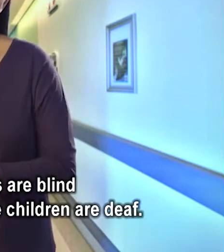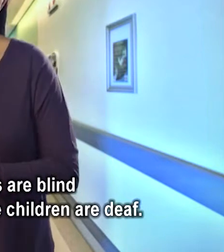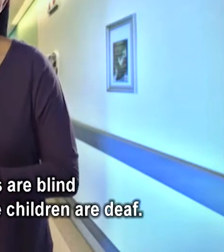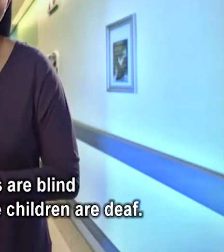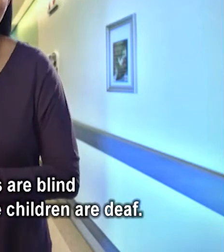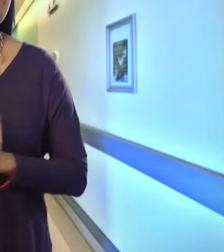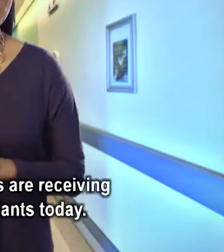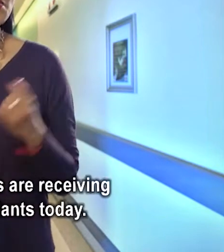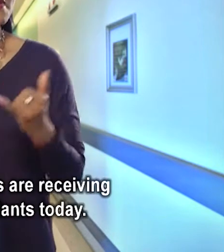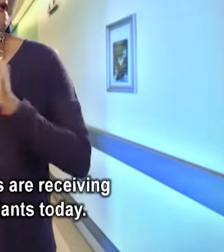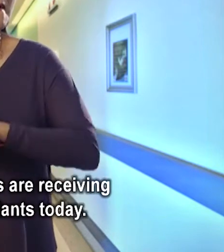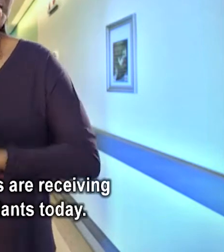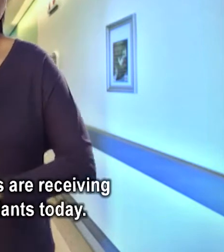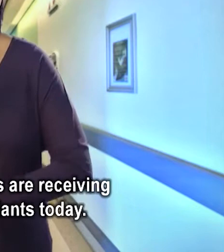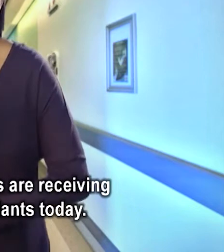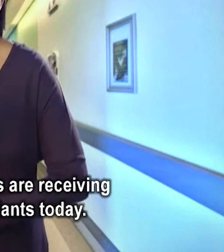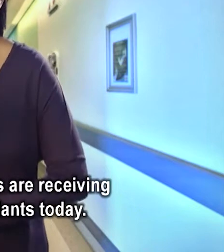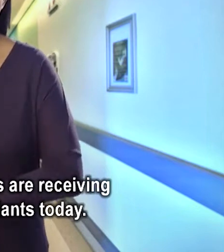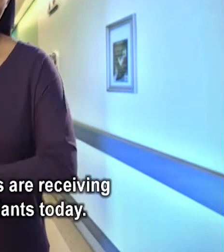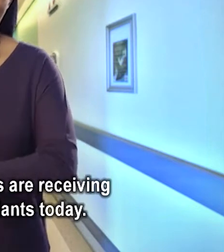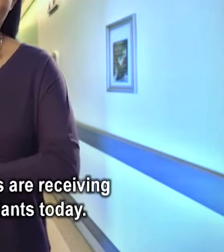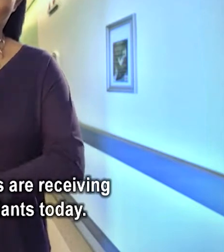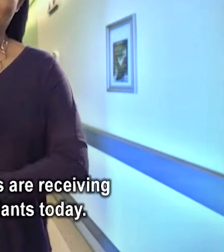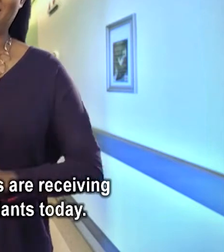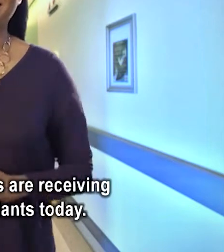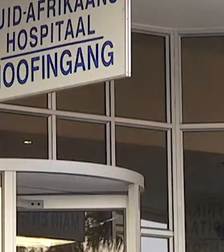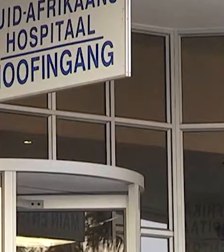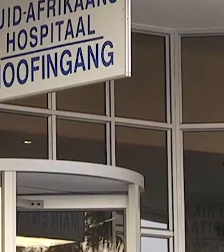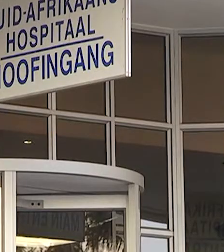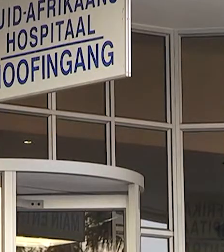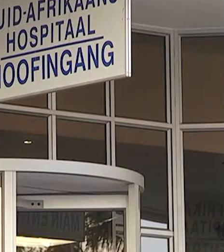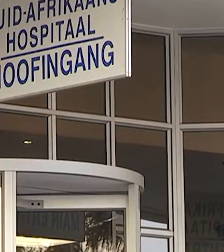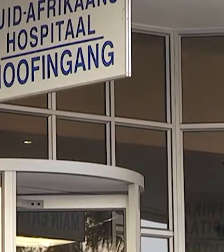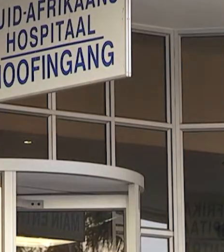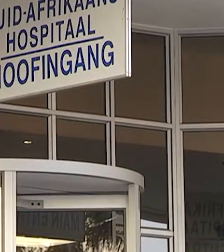deaf. The 2 deaf kids are receiving cochlear implants today.